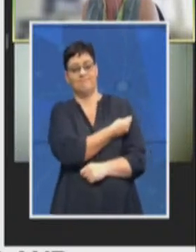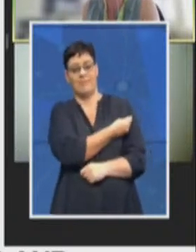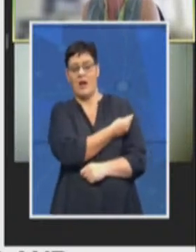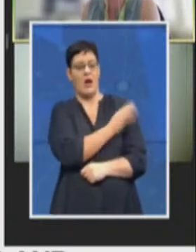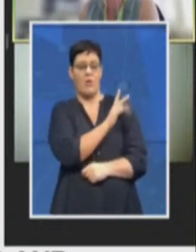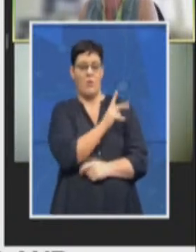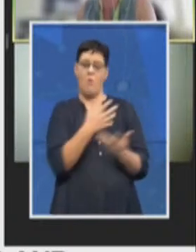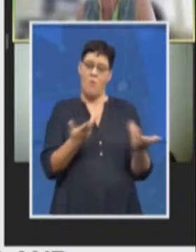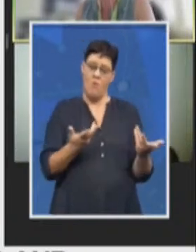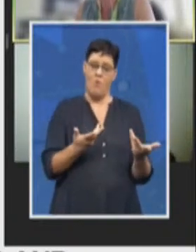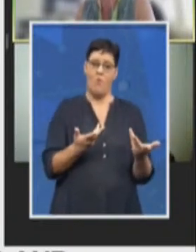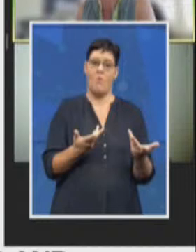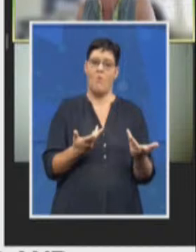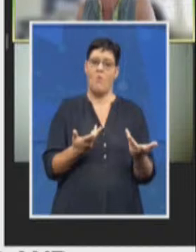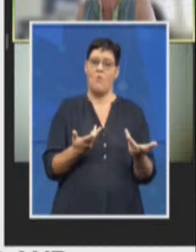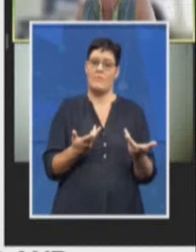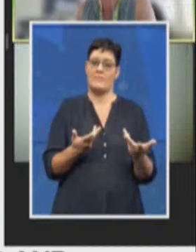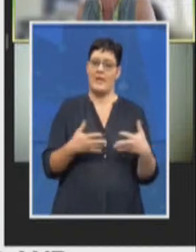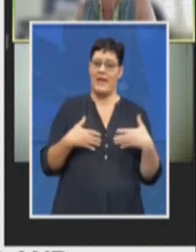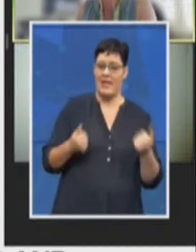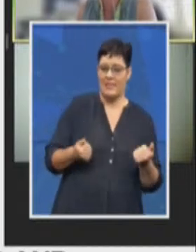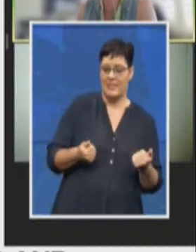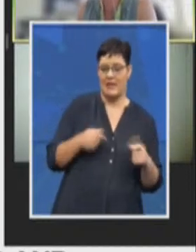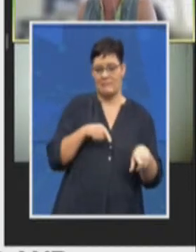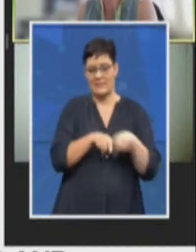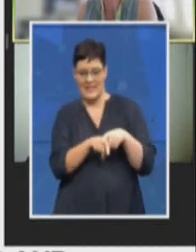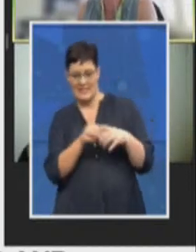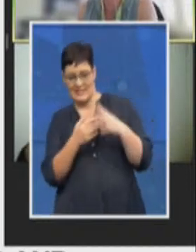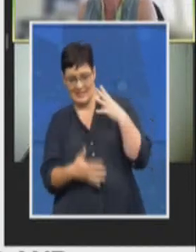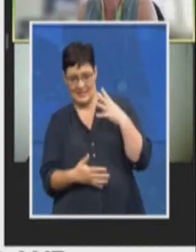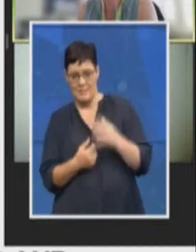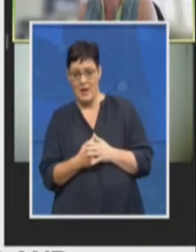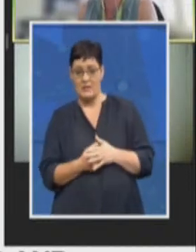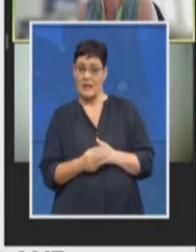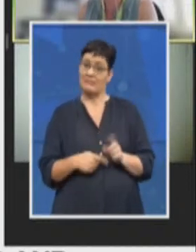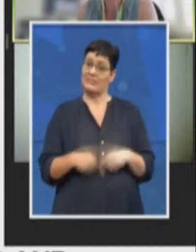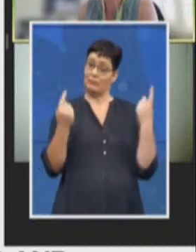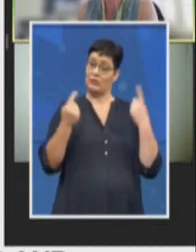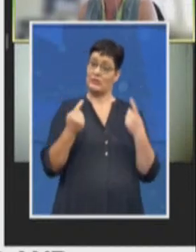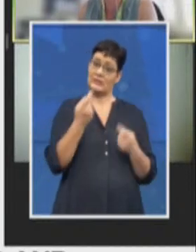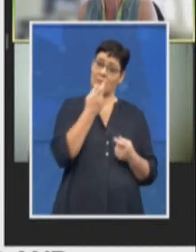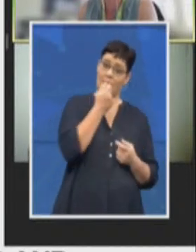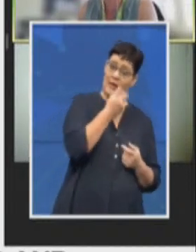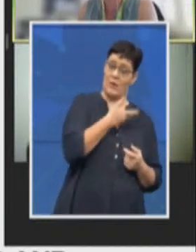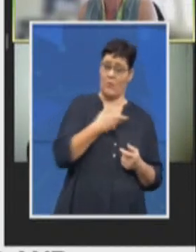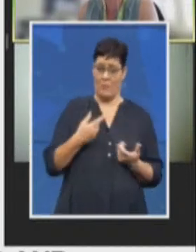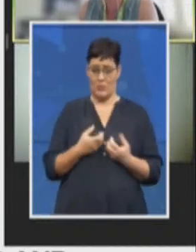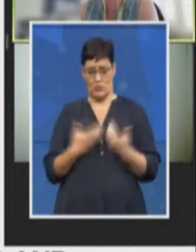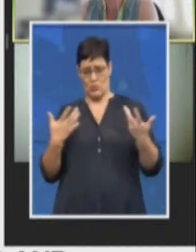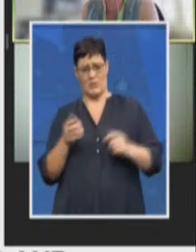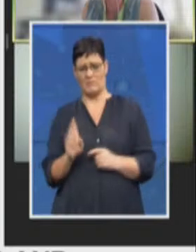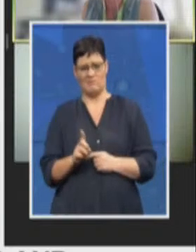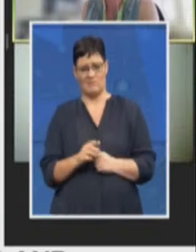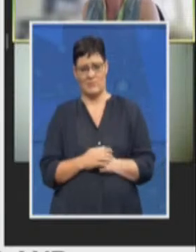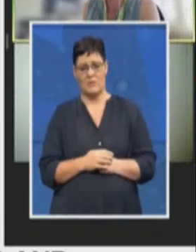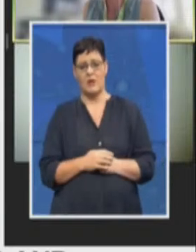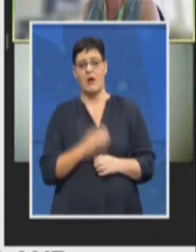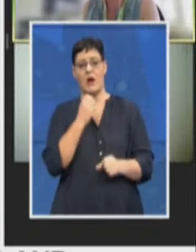significant differences between males and females. So just to focus on Gauteng province, because this is really where we have